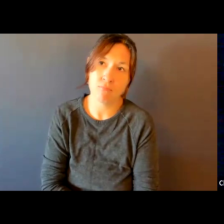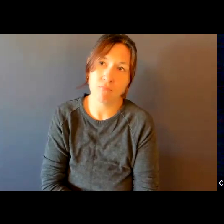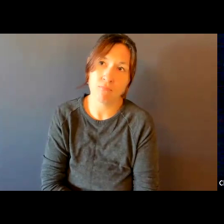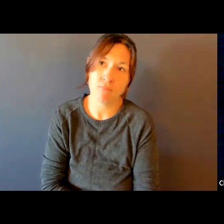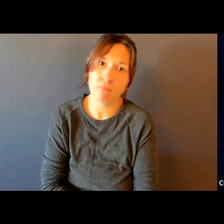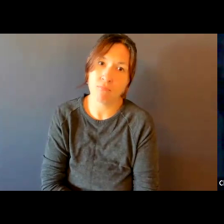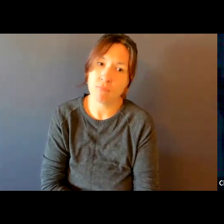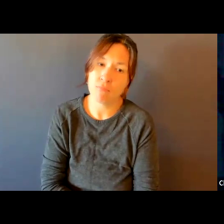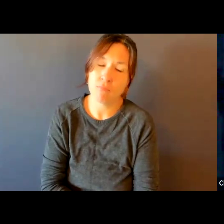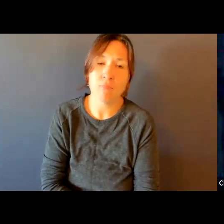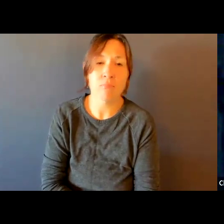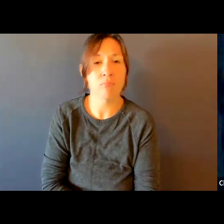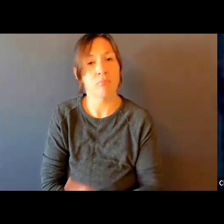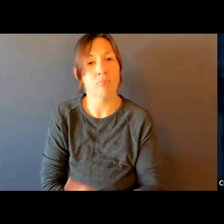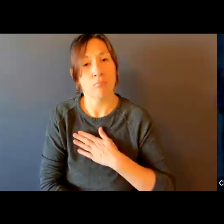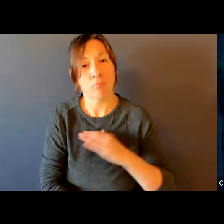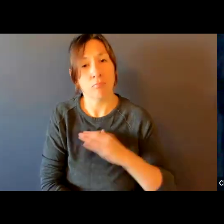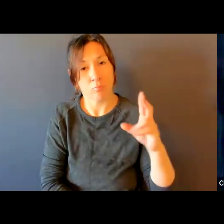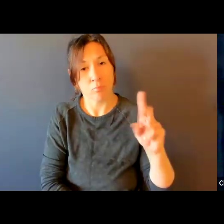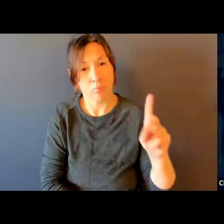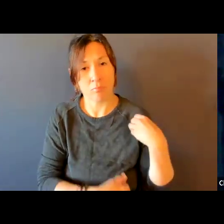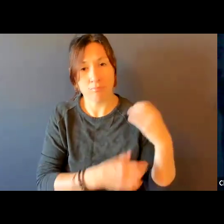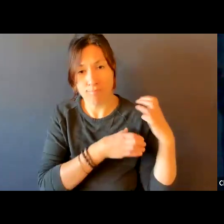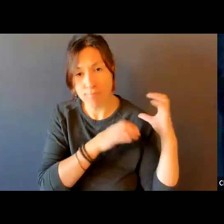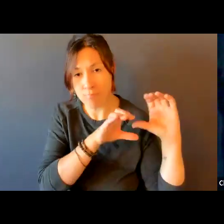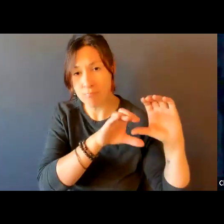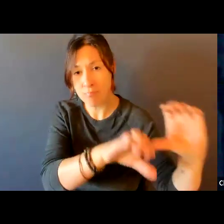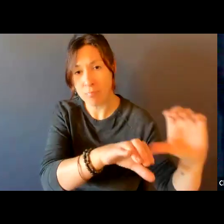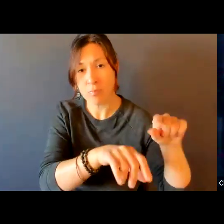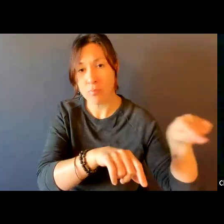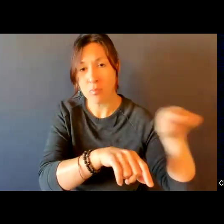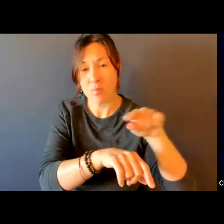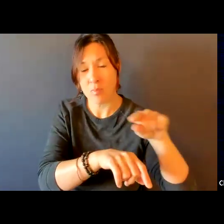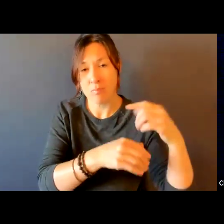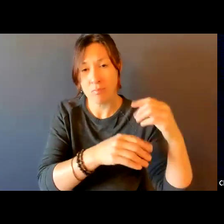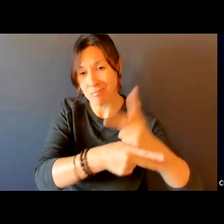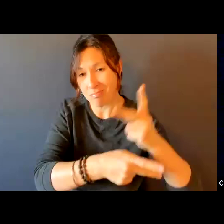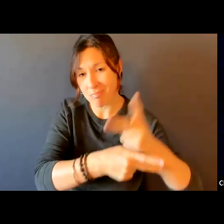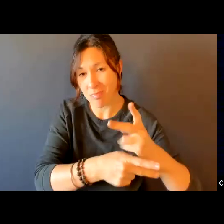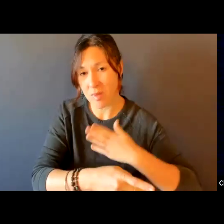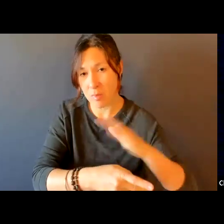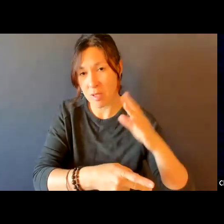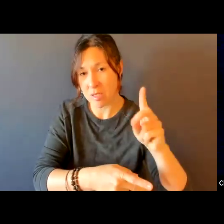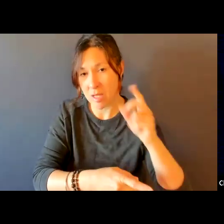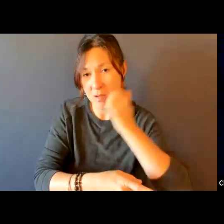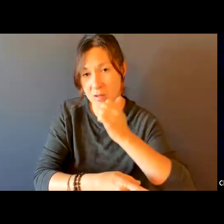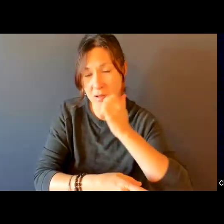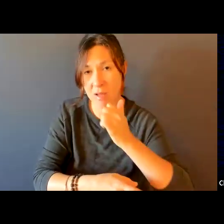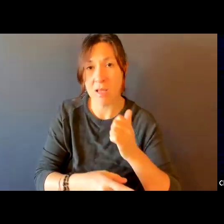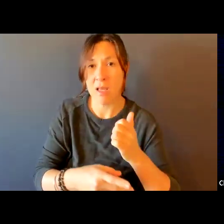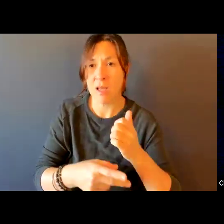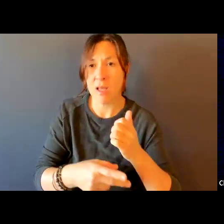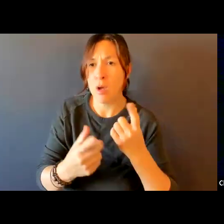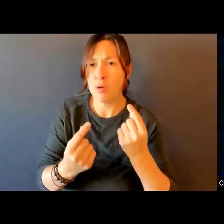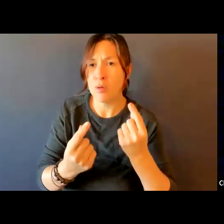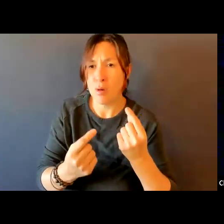trust my child to BPS to and from school each day. What are we going to do to ensure this problem is fixed and no